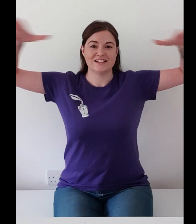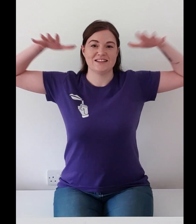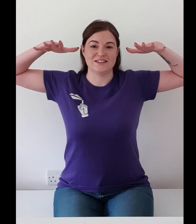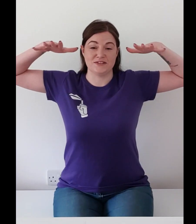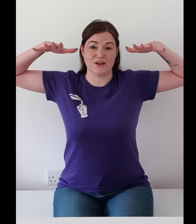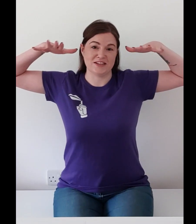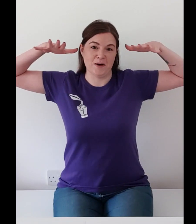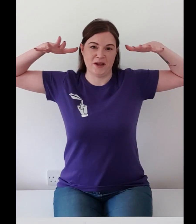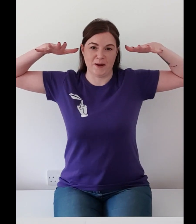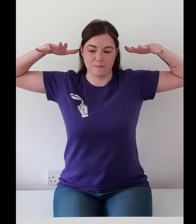So starting up here.